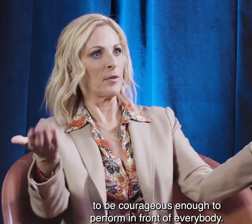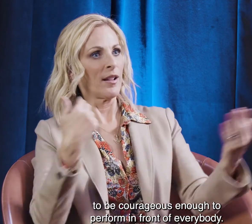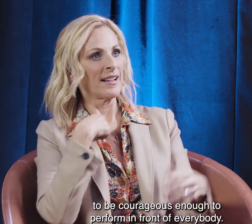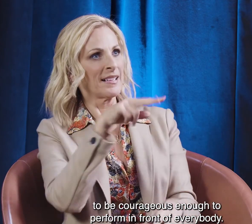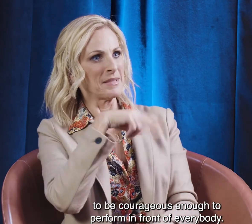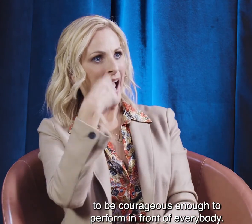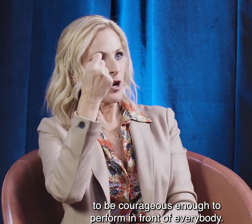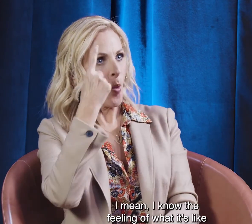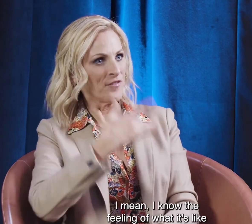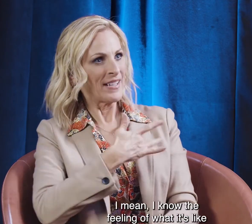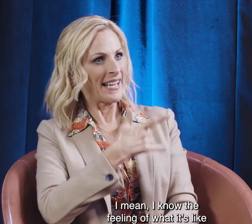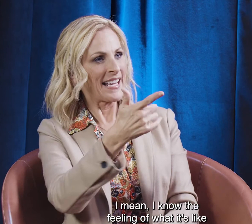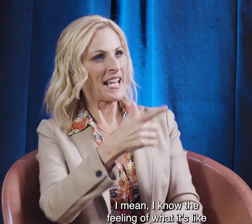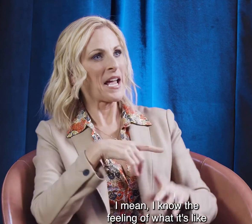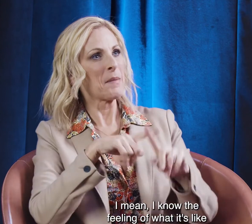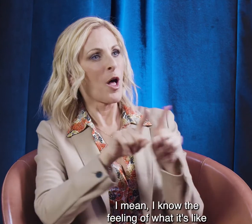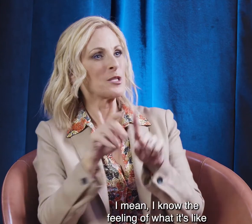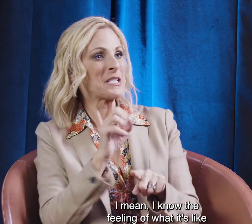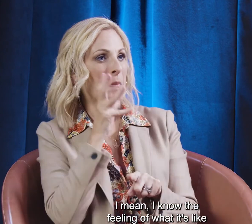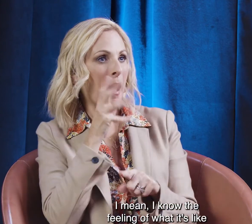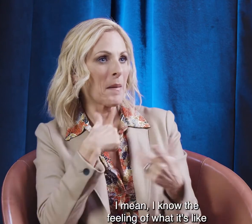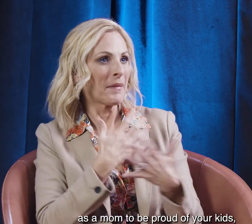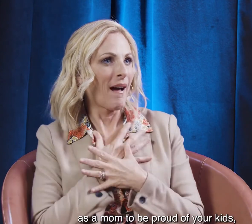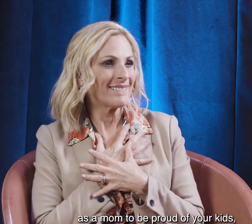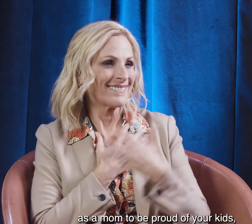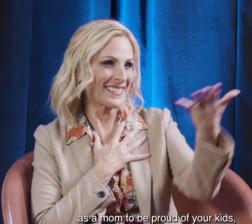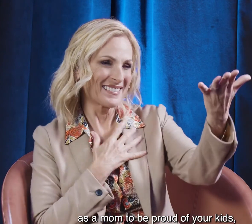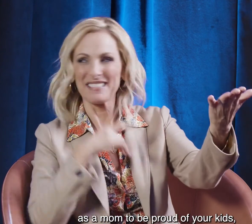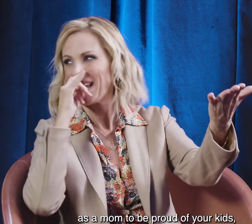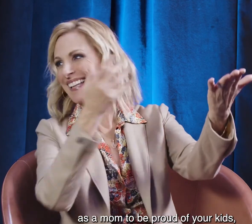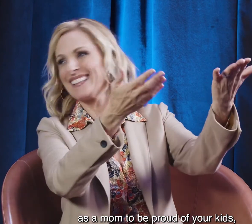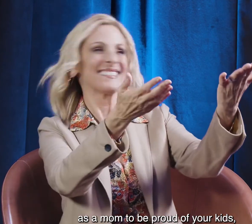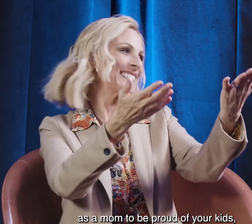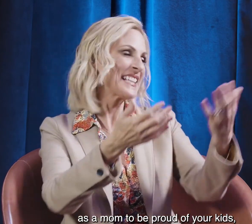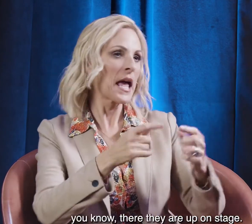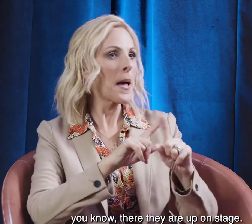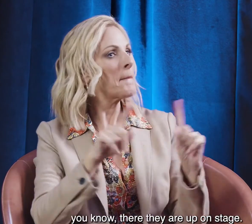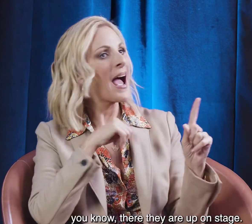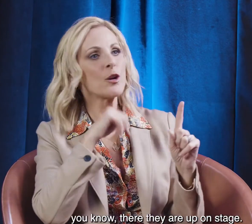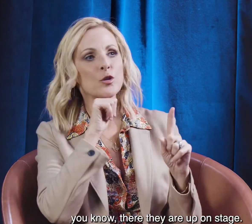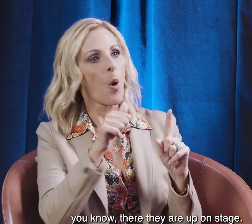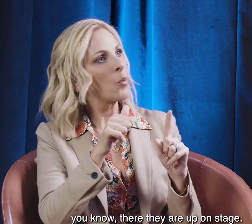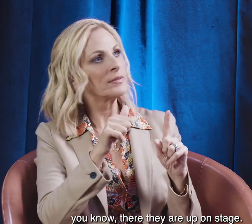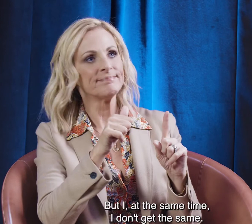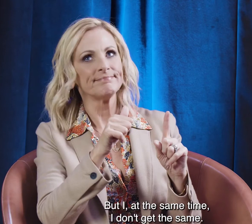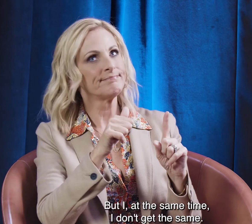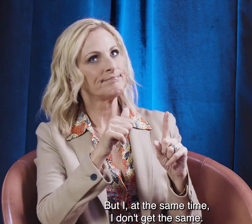front of everybody. I mean, I know the feeling of what it's like as a mom to be proud of your kids. You know, there they are up on stage. But I,